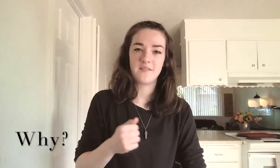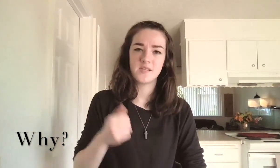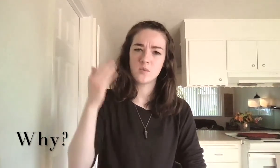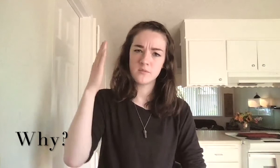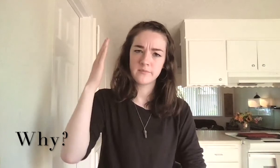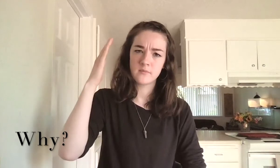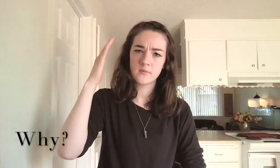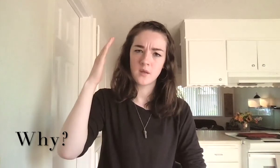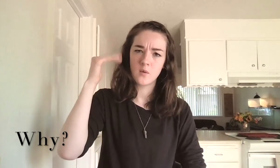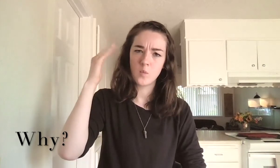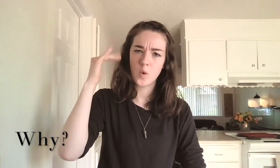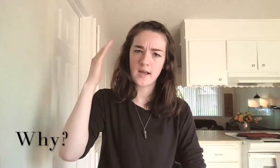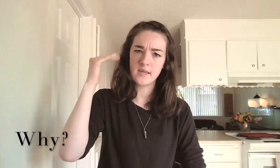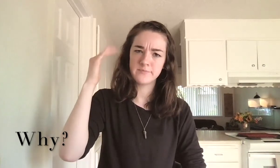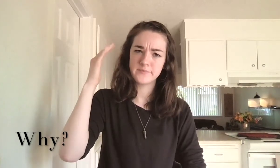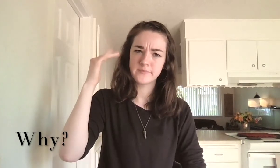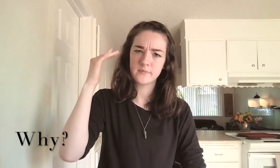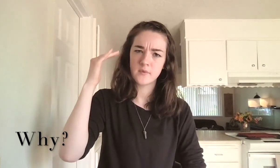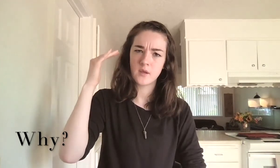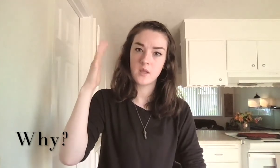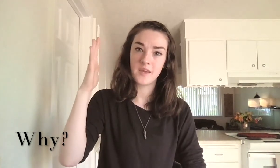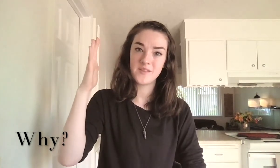one, why? And then we have this one,